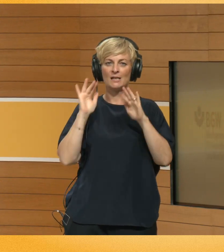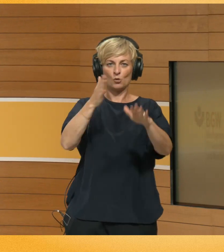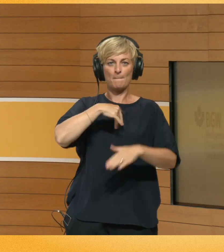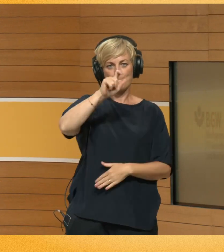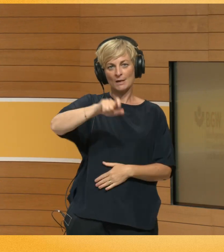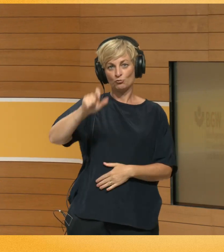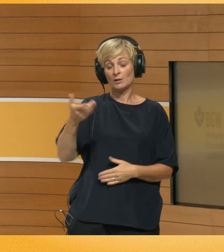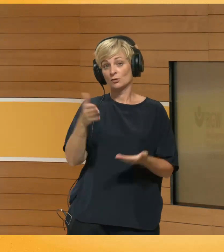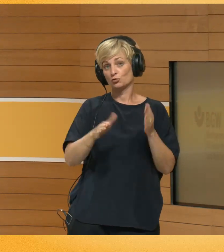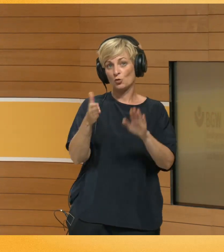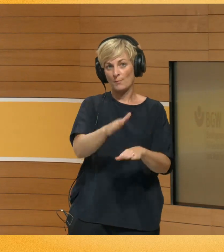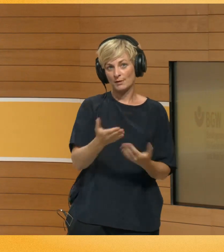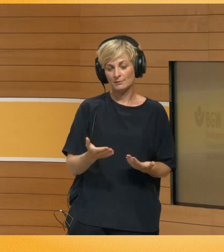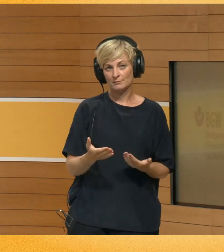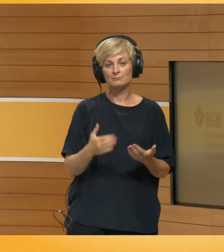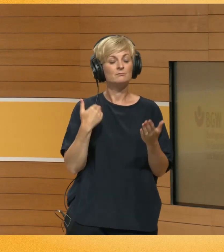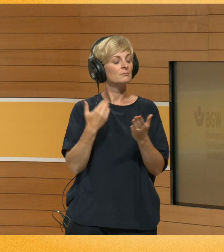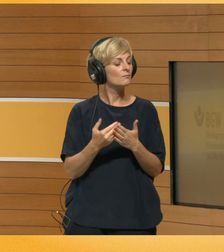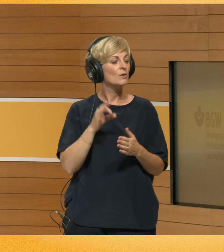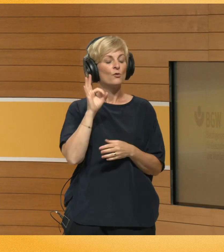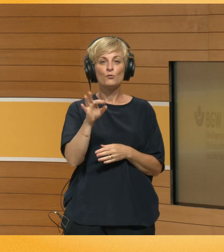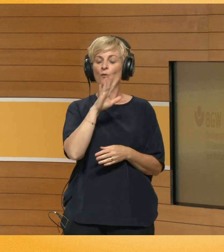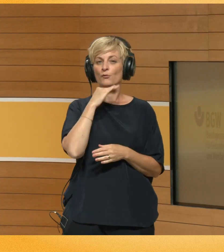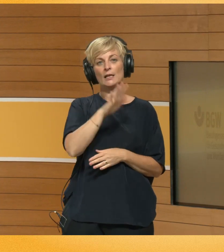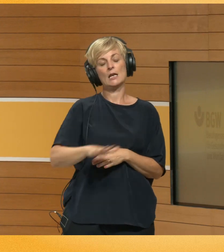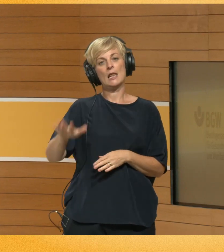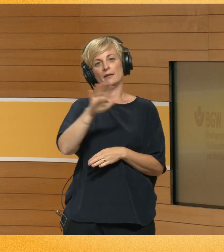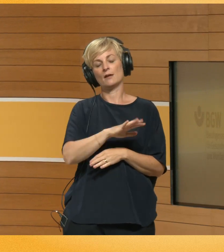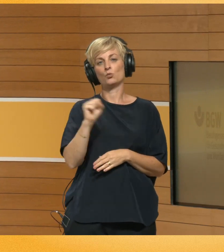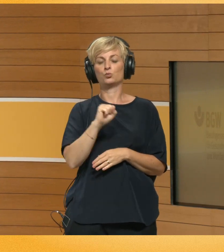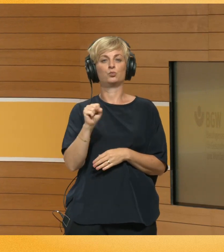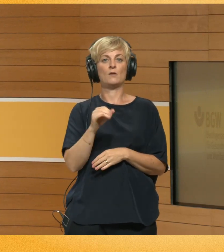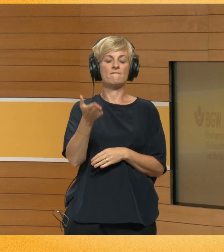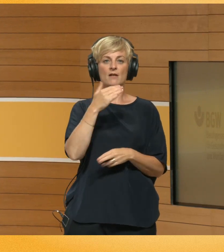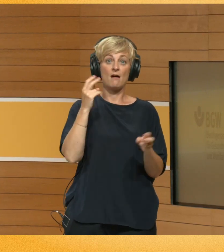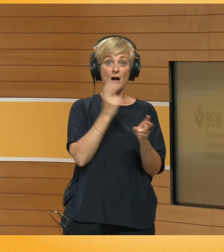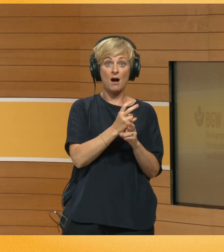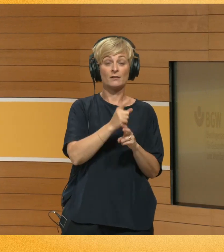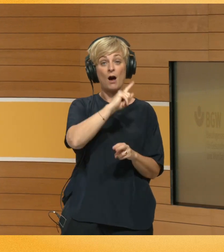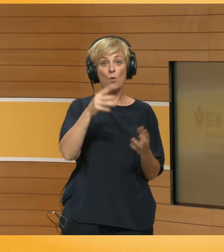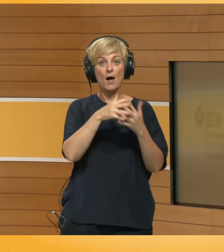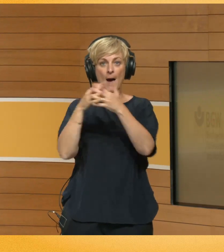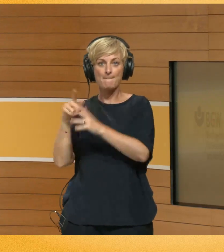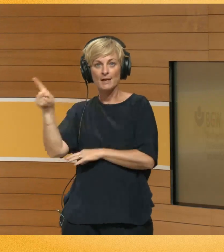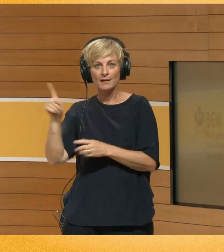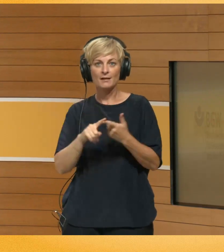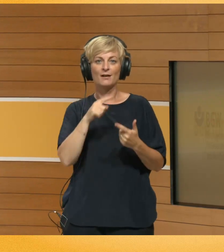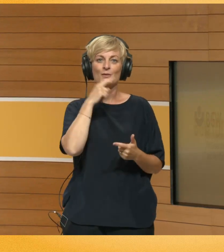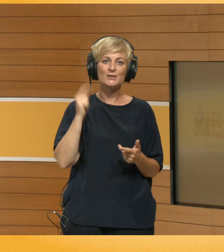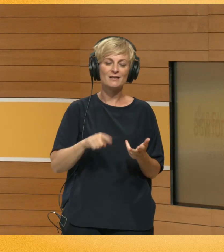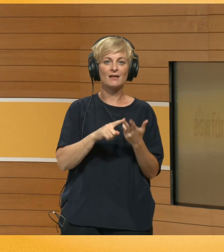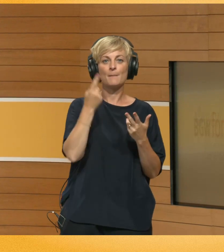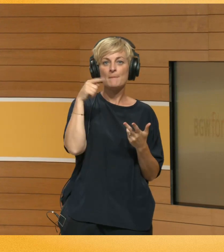many countries, including the United States, Russia, Mexico, UK,